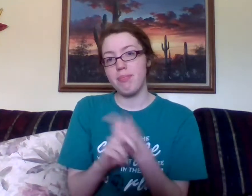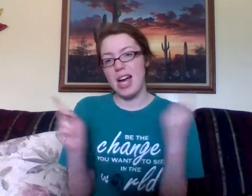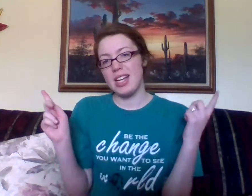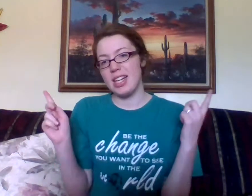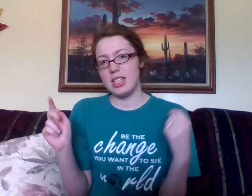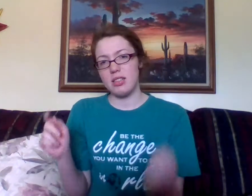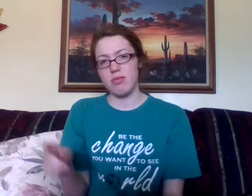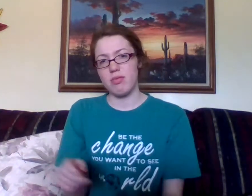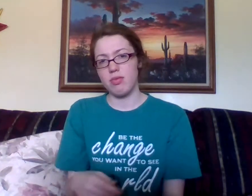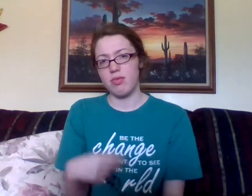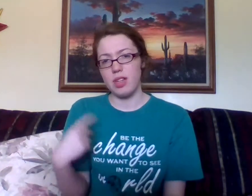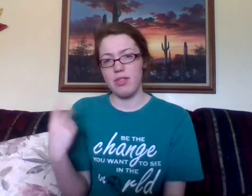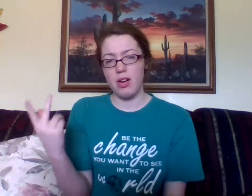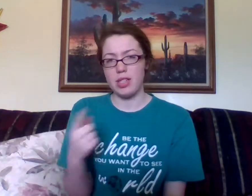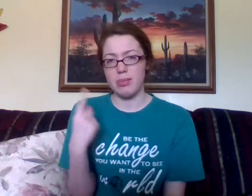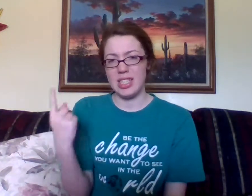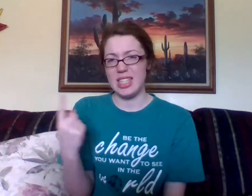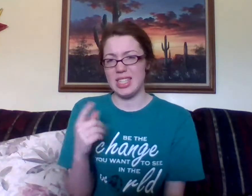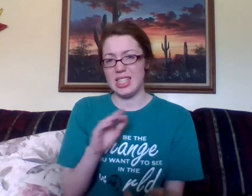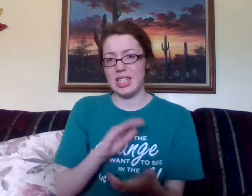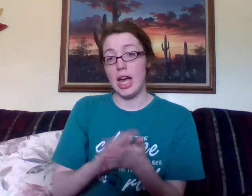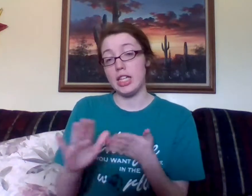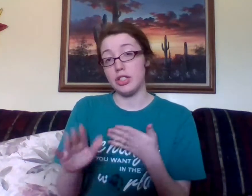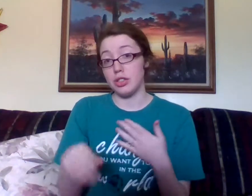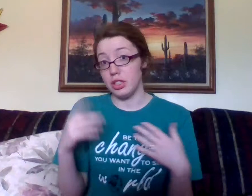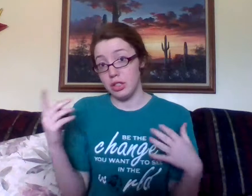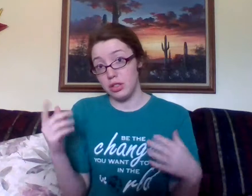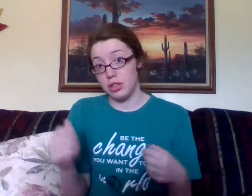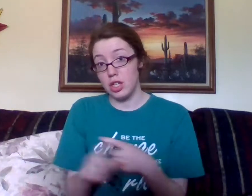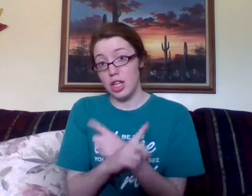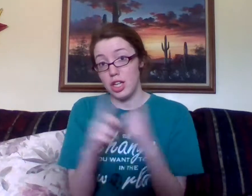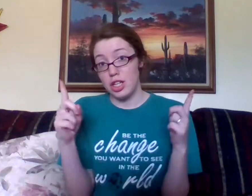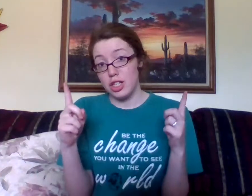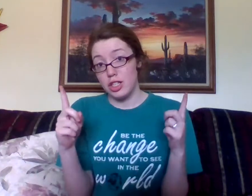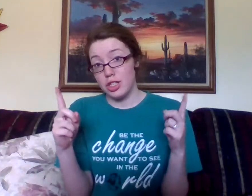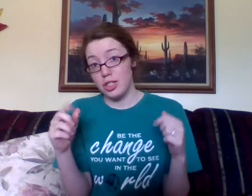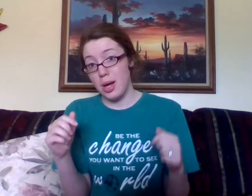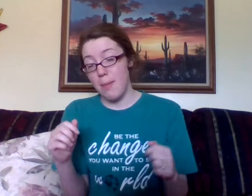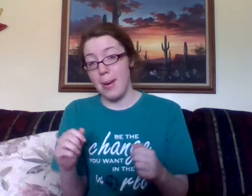but we've always been nicer than some